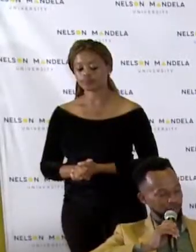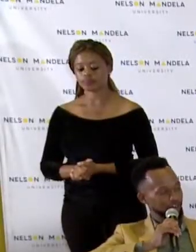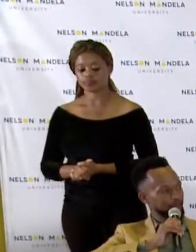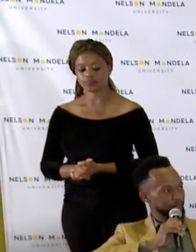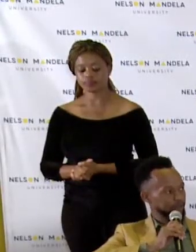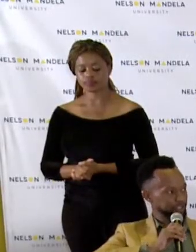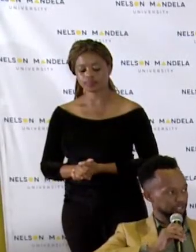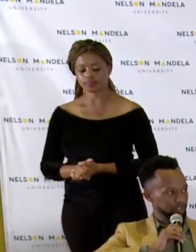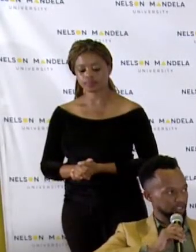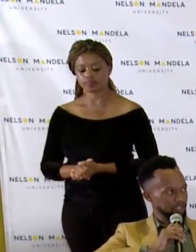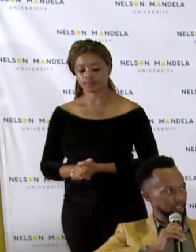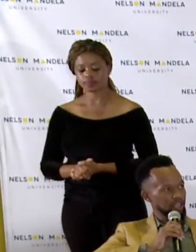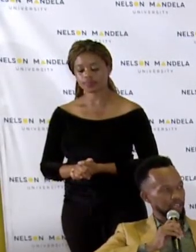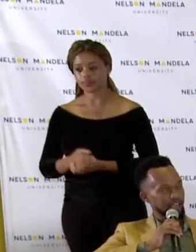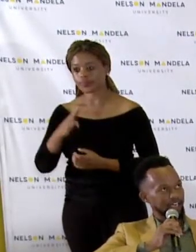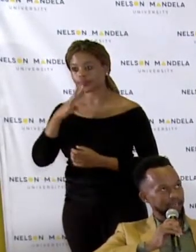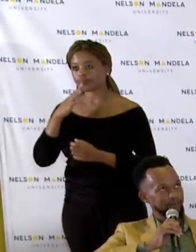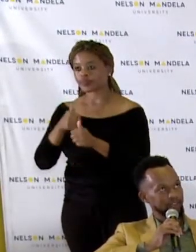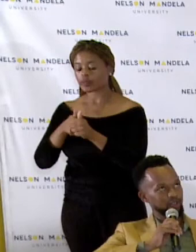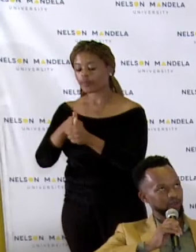So just to follow up questions.